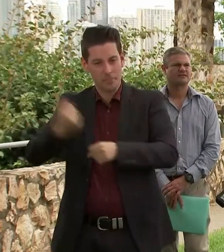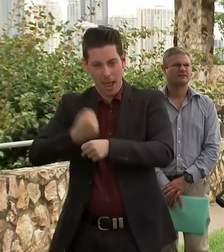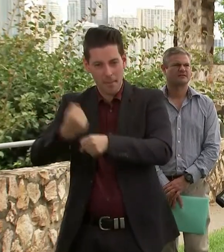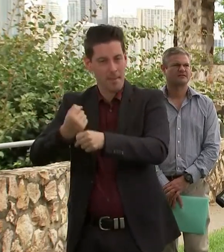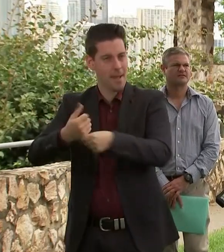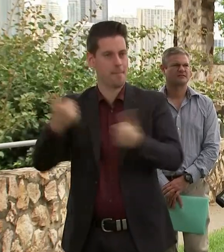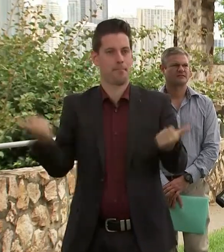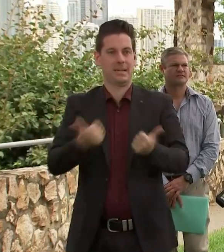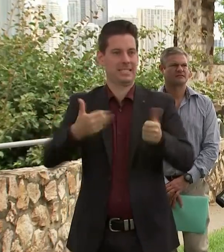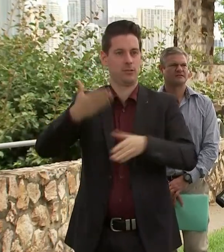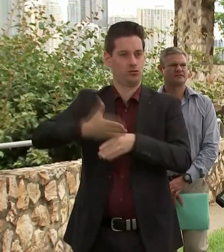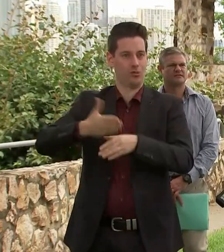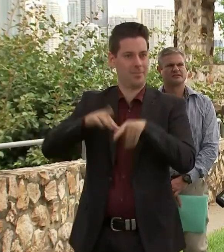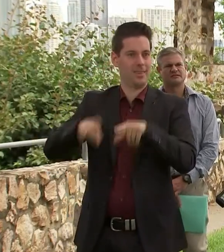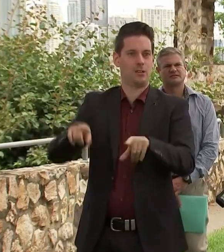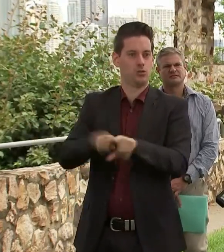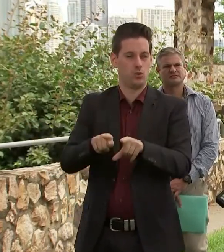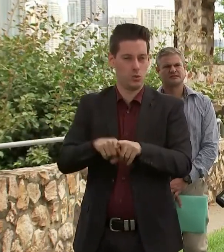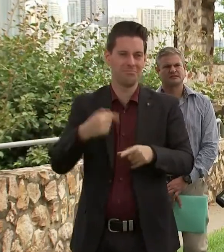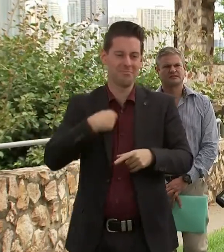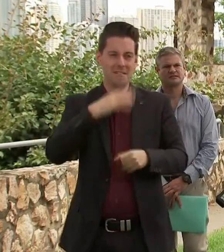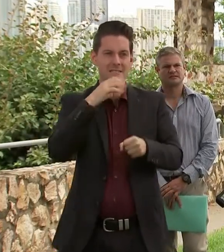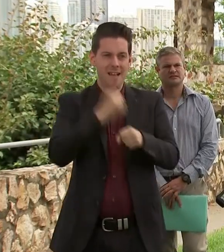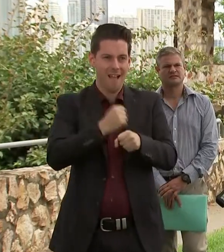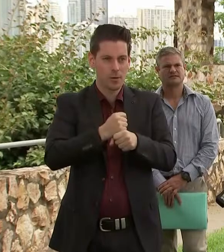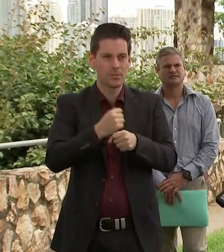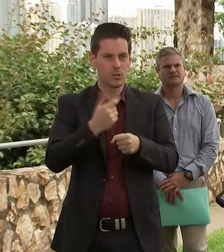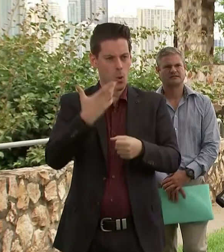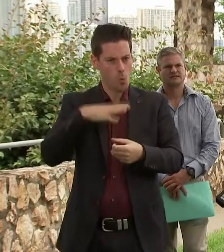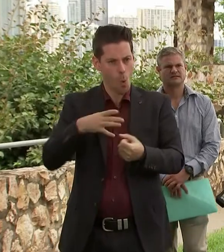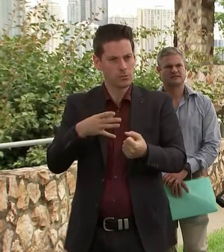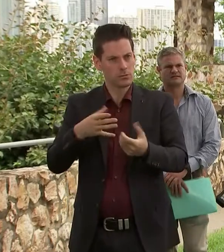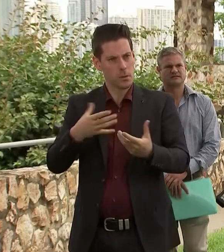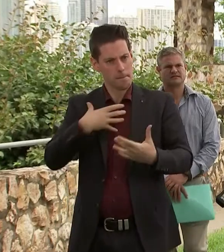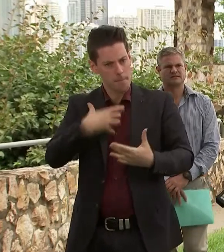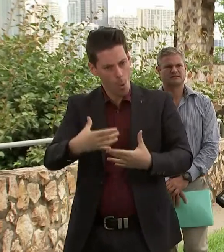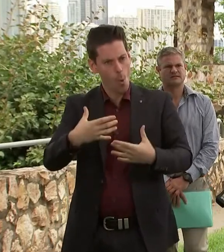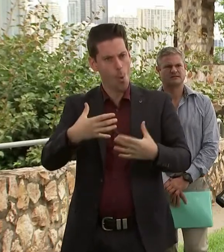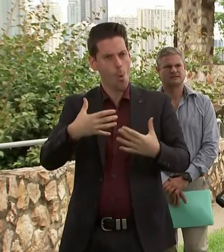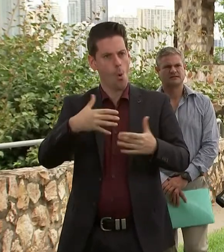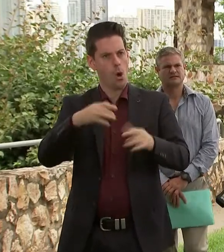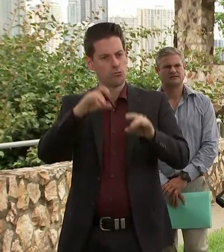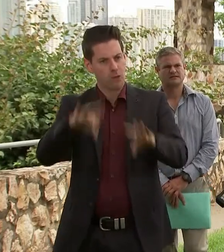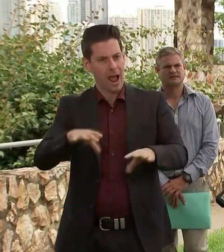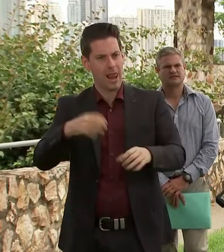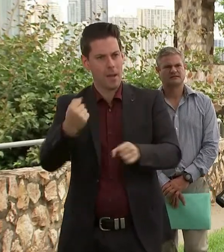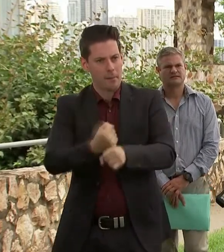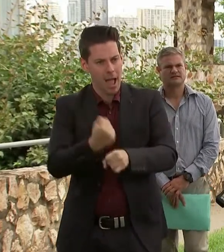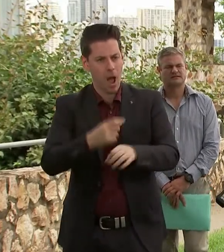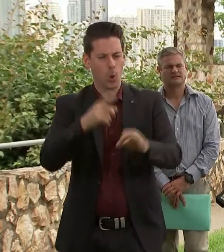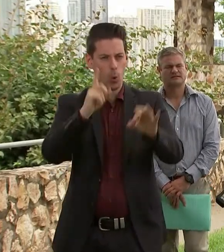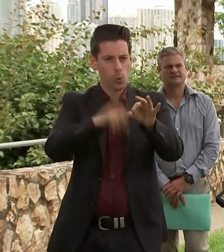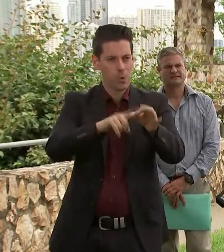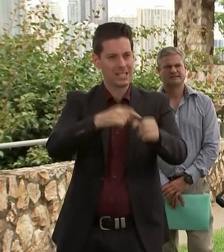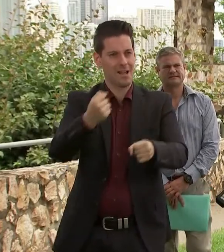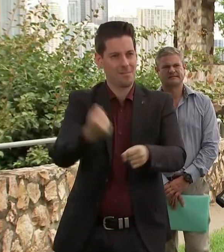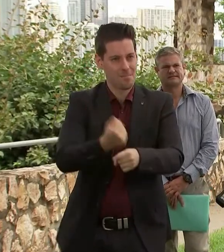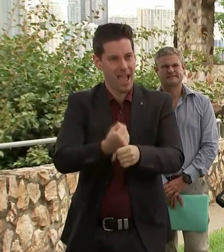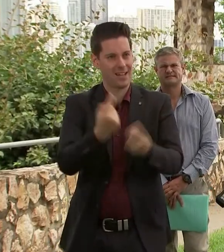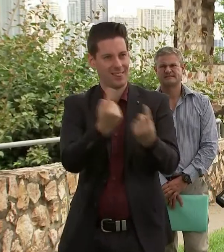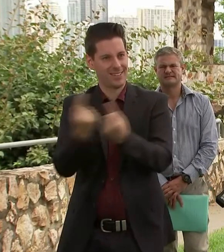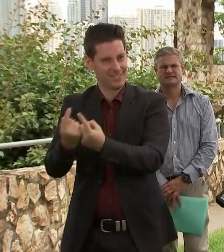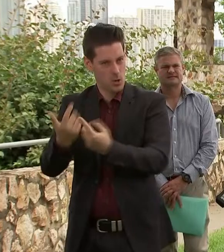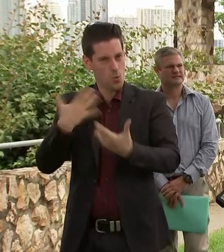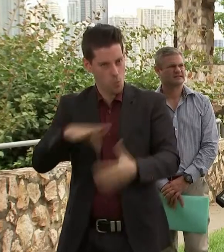course one of our focus areas as a government to support creating more products, making more in Queensland by Queenslanders